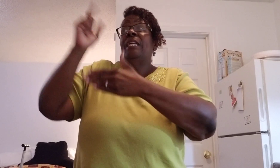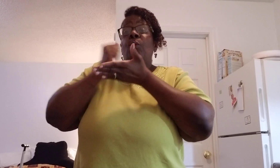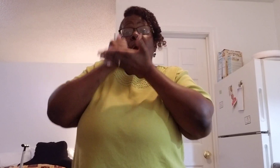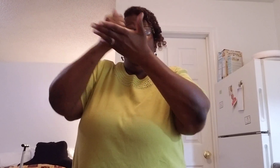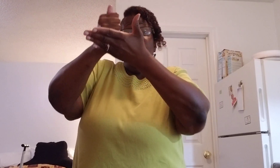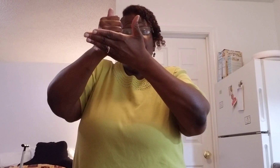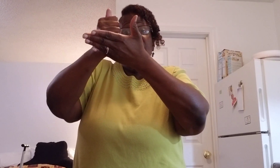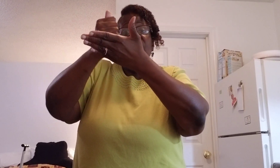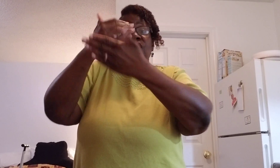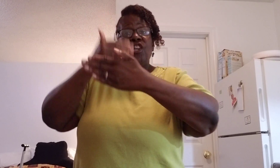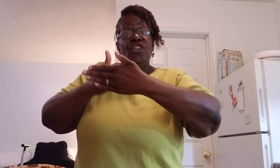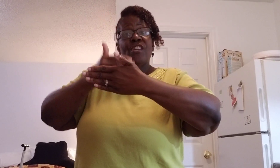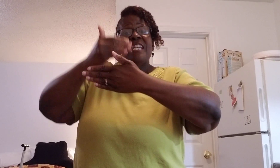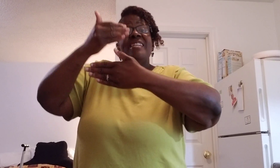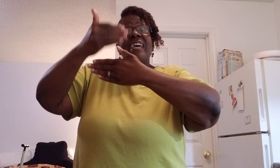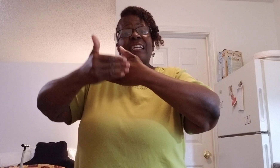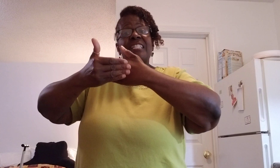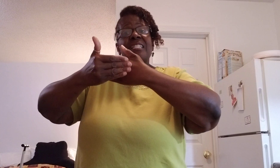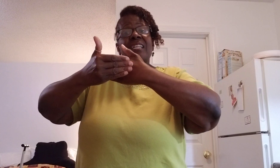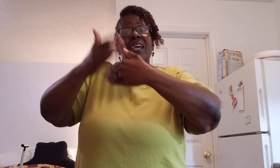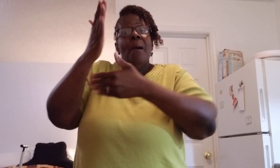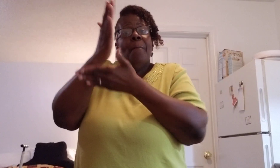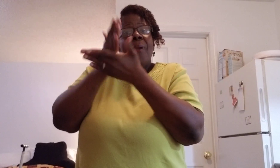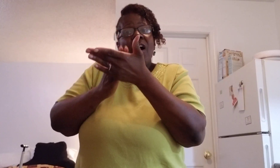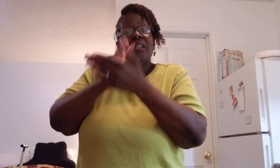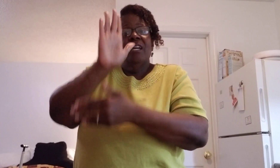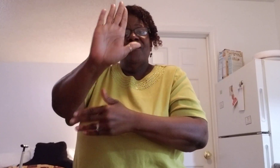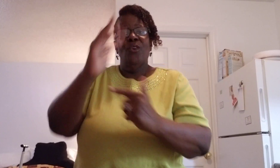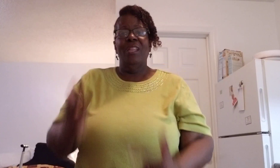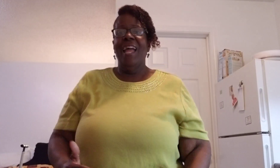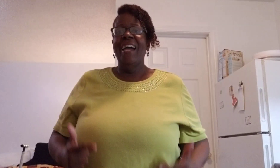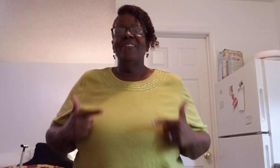will help your next part of your life